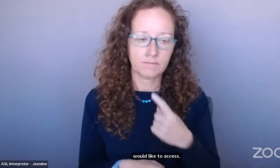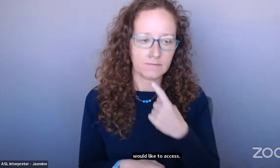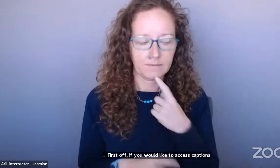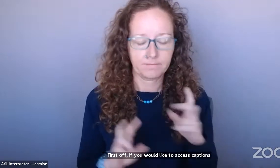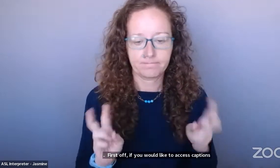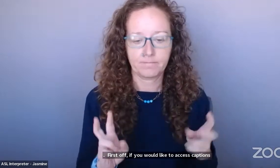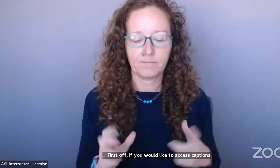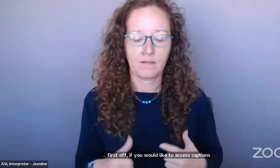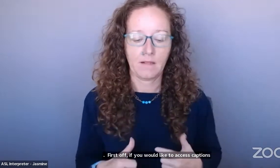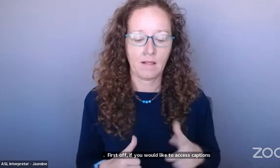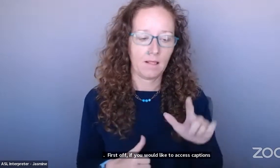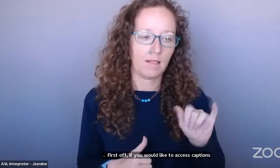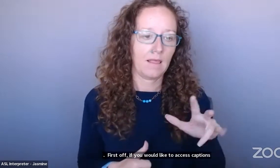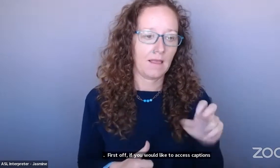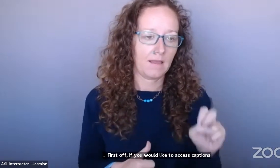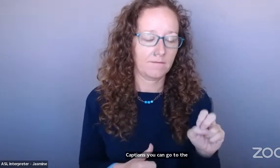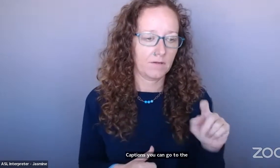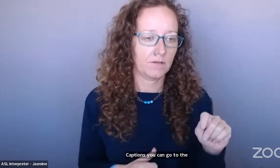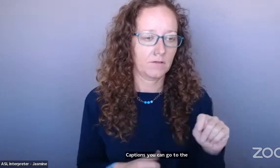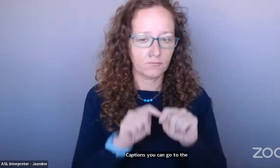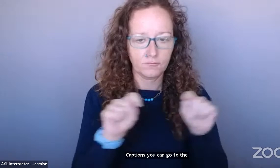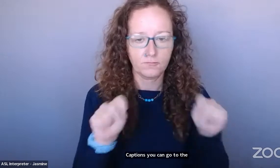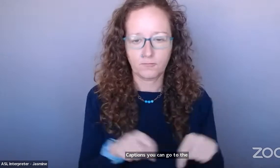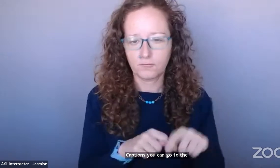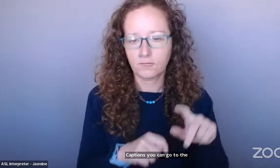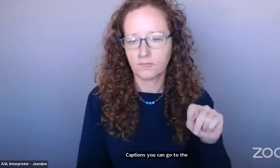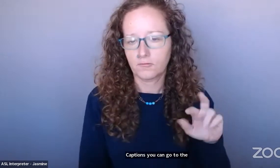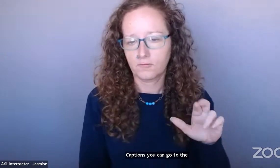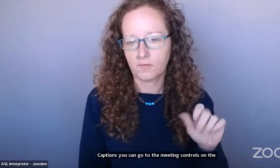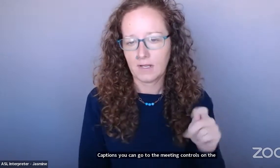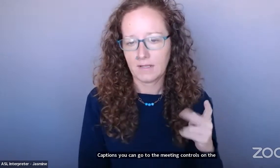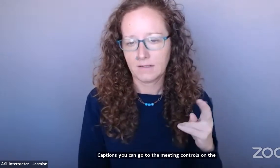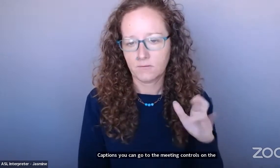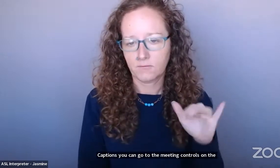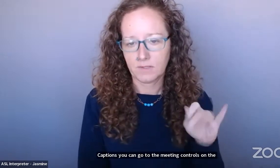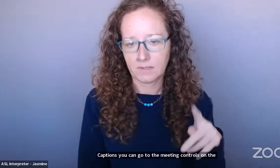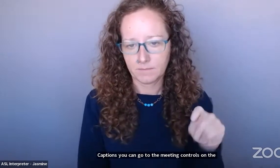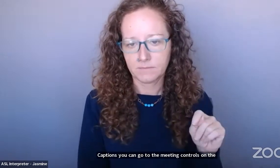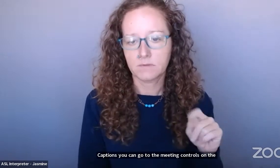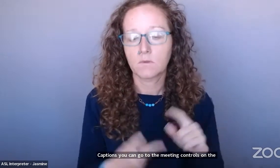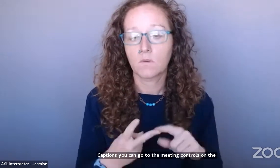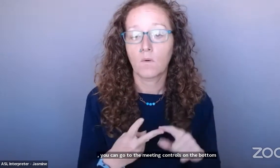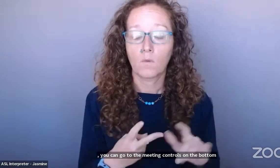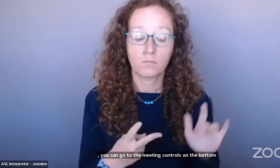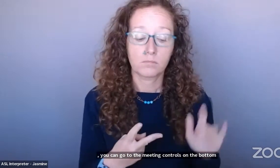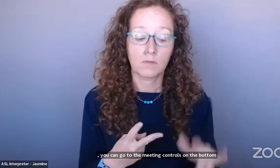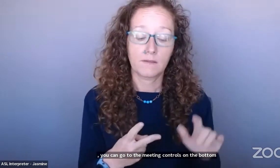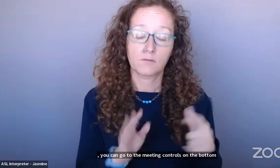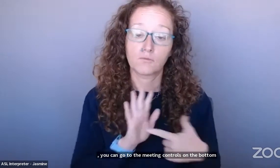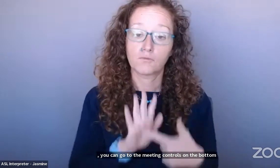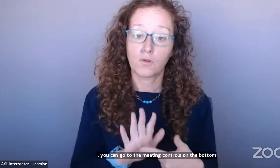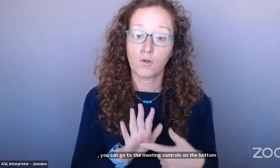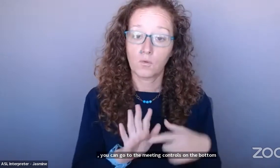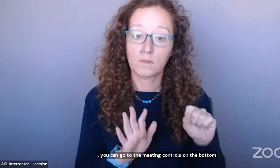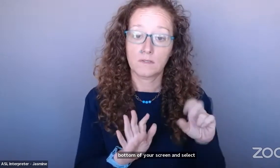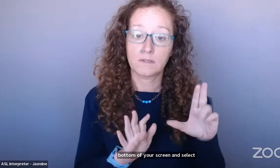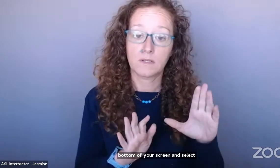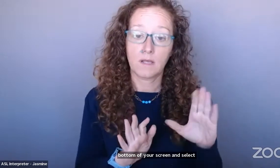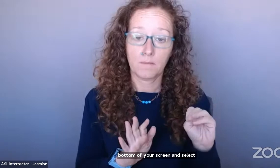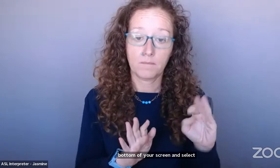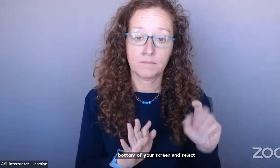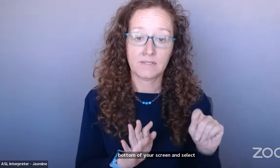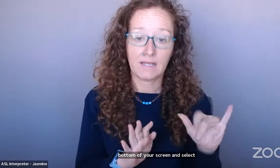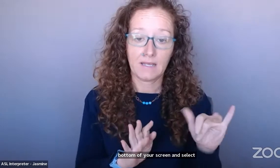Transcript. You may also click on the option Show Subtitles to gain access to captioning. I